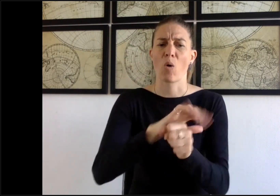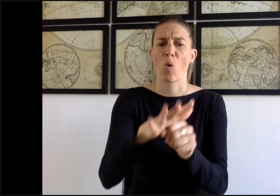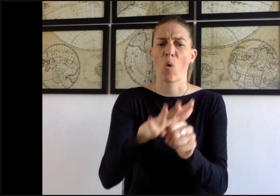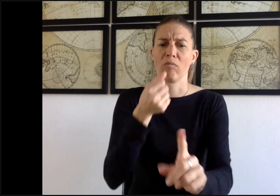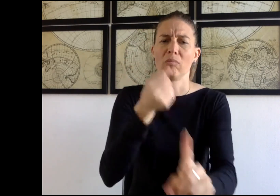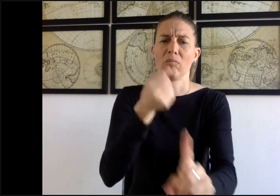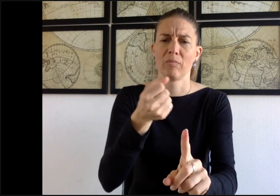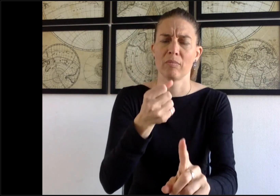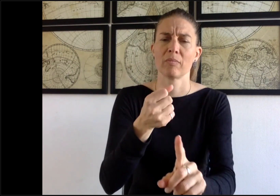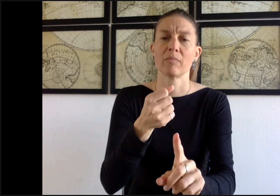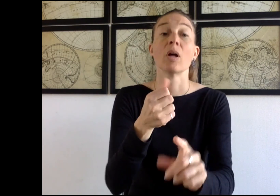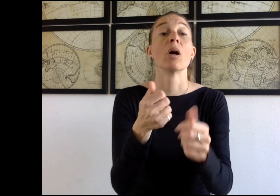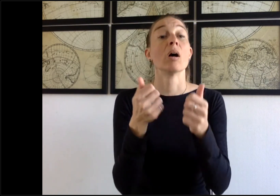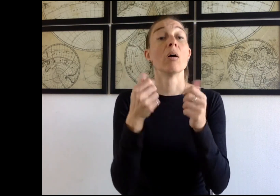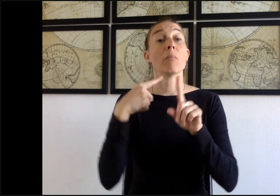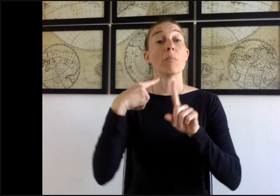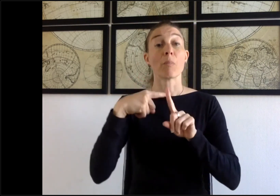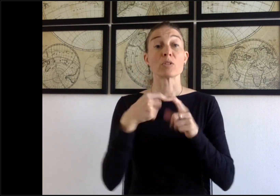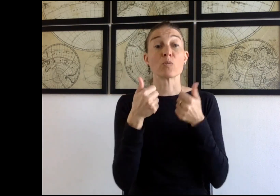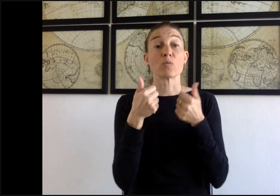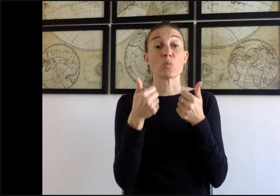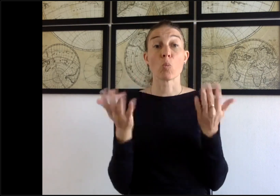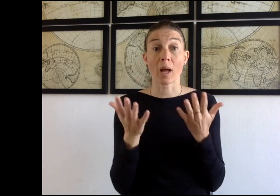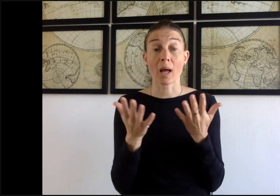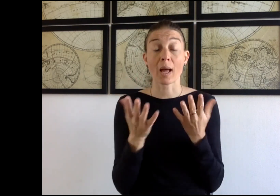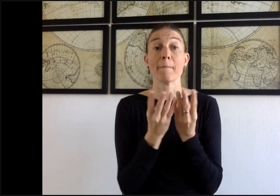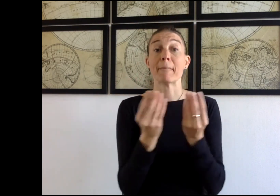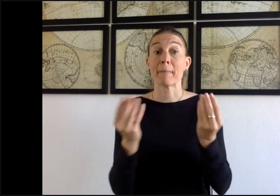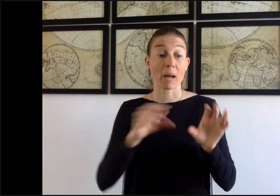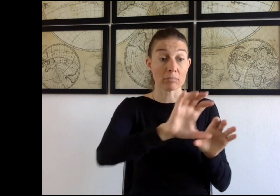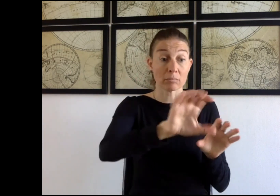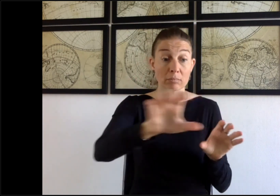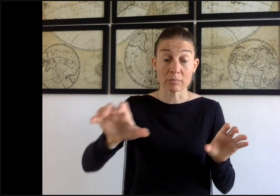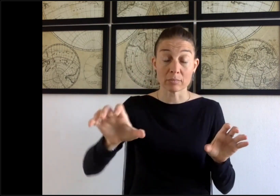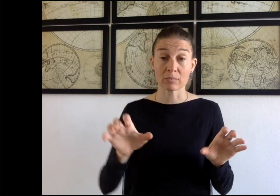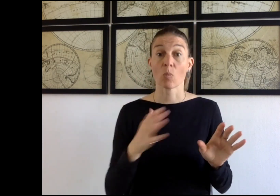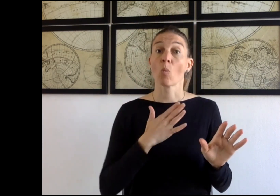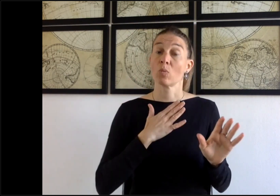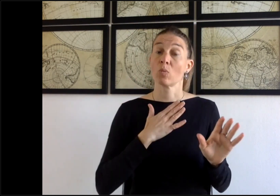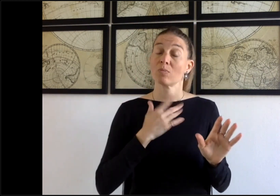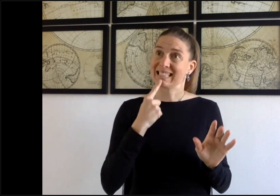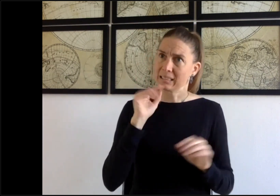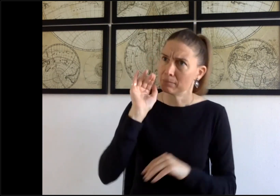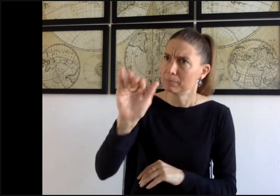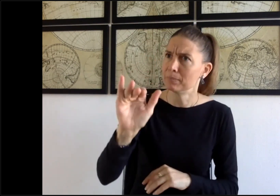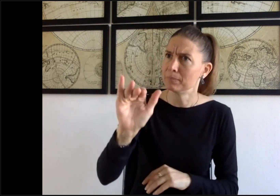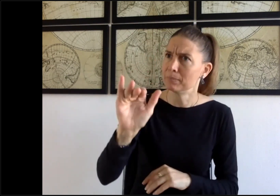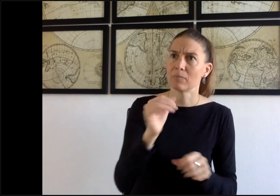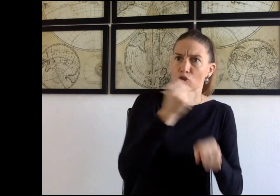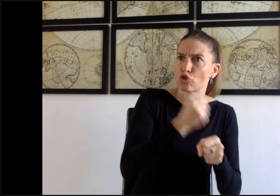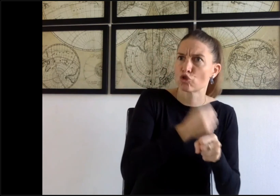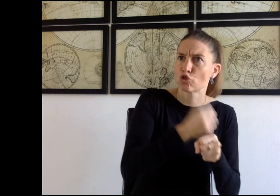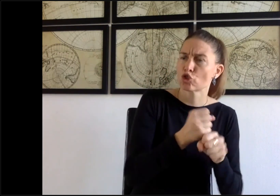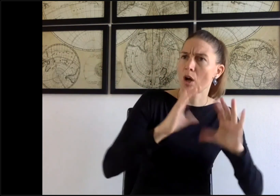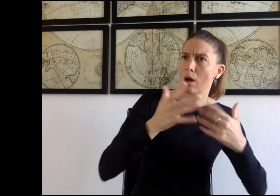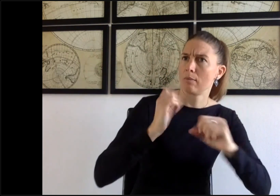taking to make sure or try and limit the damage to the labor market and to people in jobs. So I will stop here. If there are questions later about COVID-19,